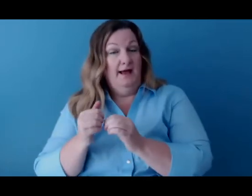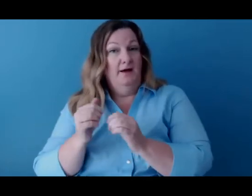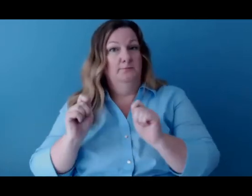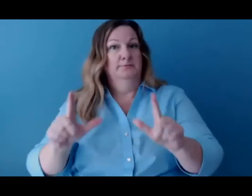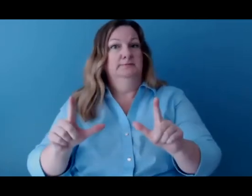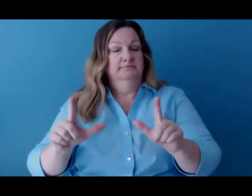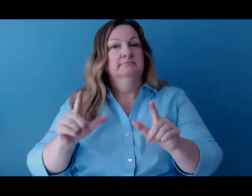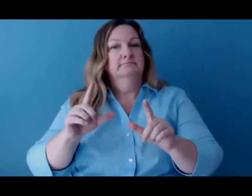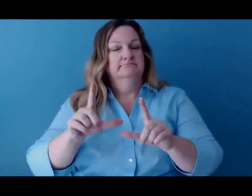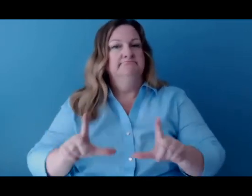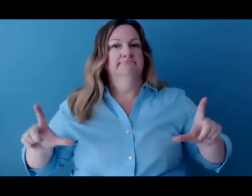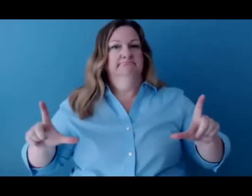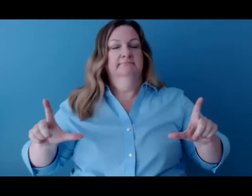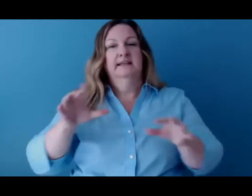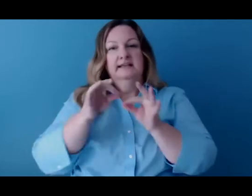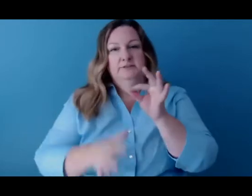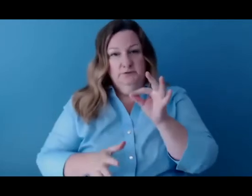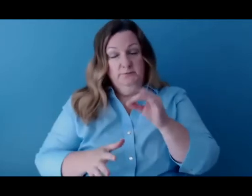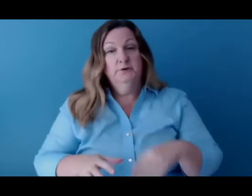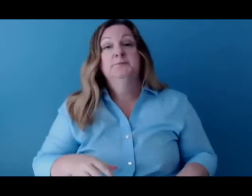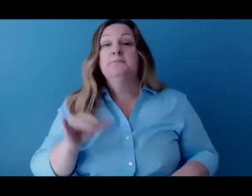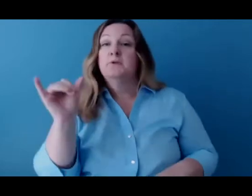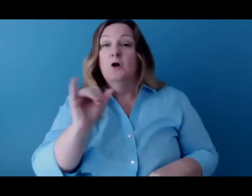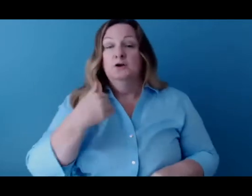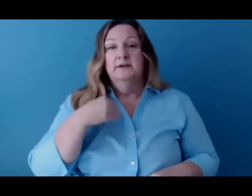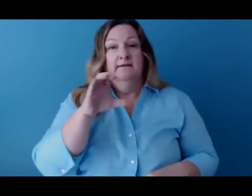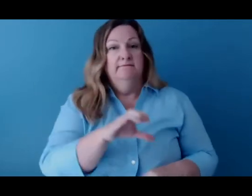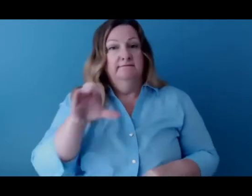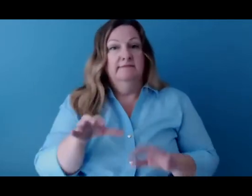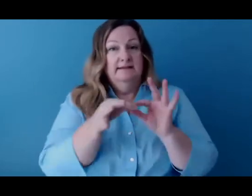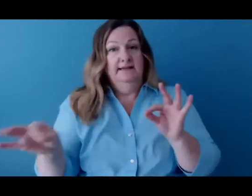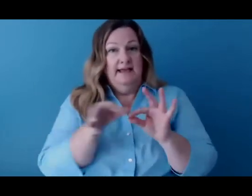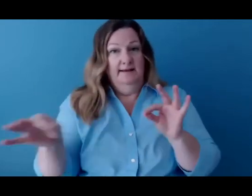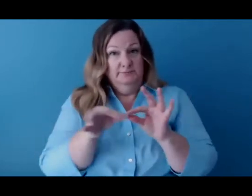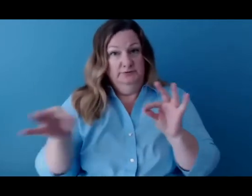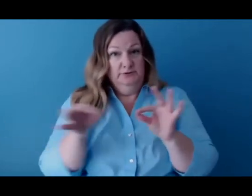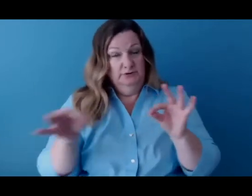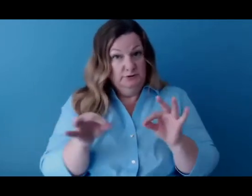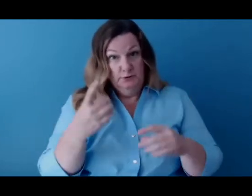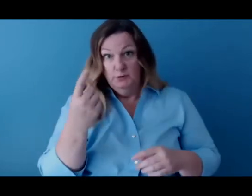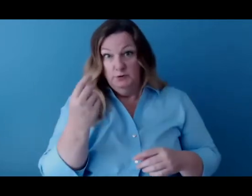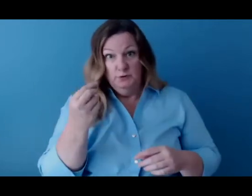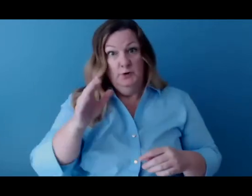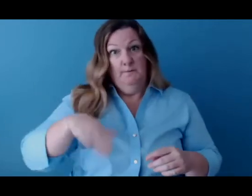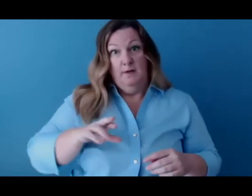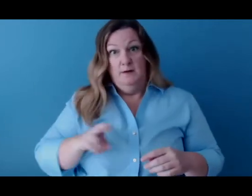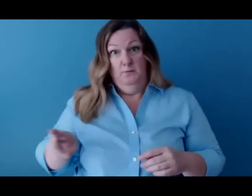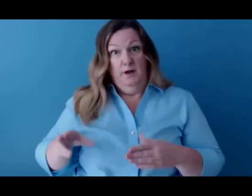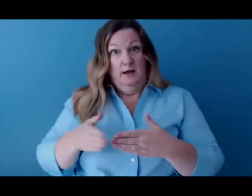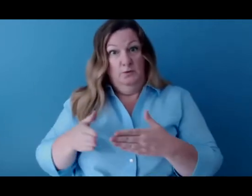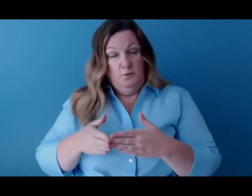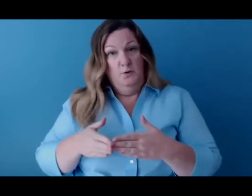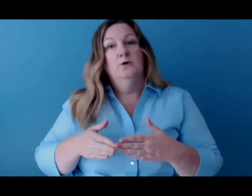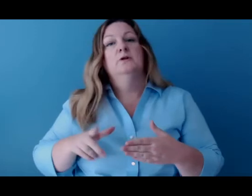those on just by clicking the closed caption button at the bottom right-hand corner of your Zoom screen. The